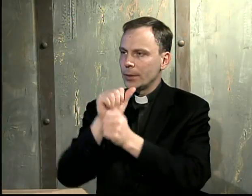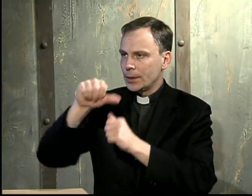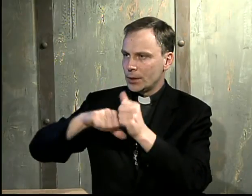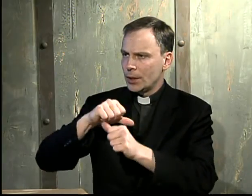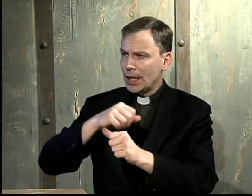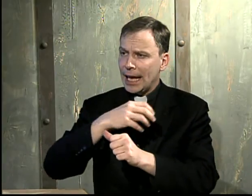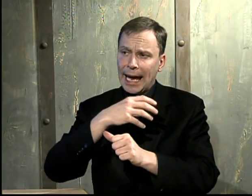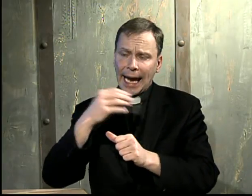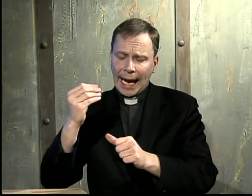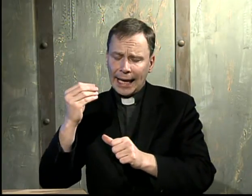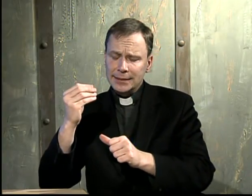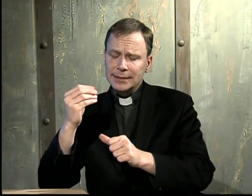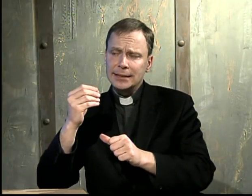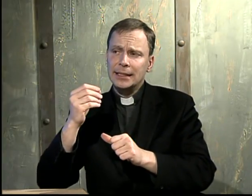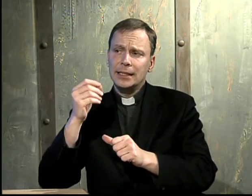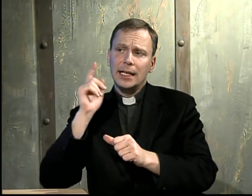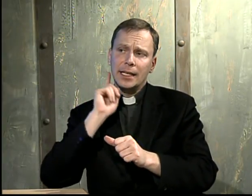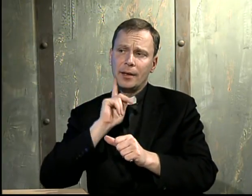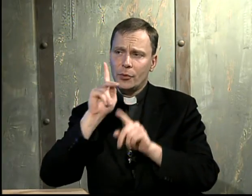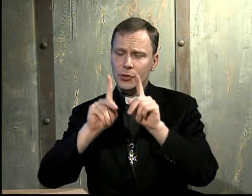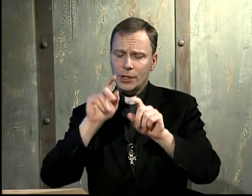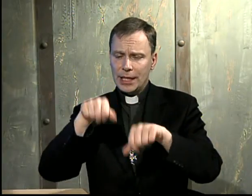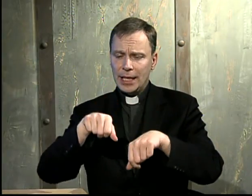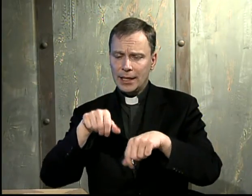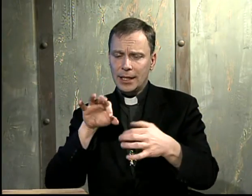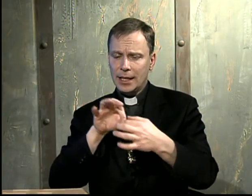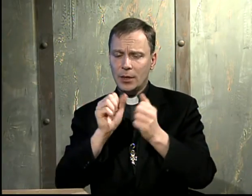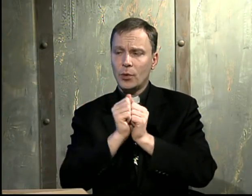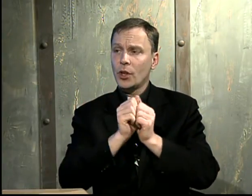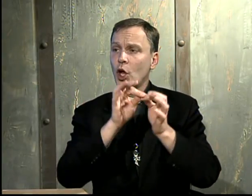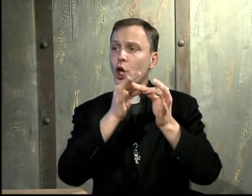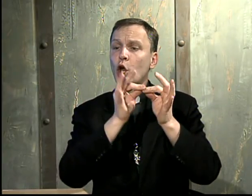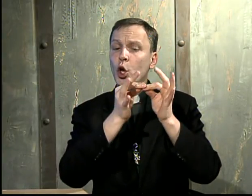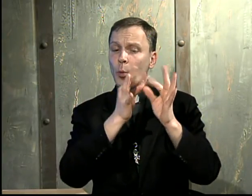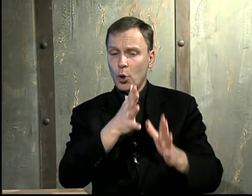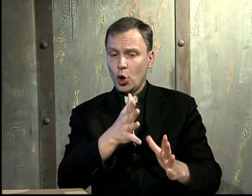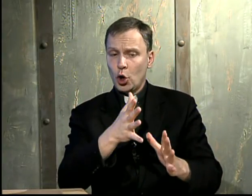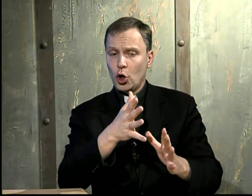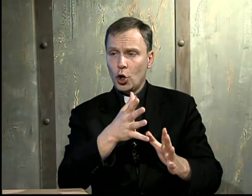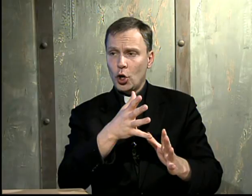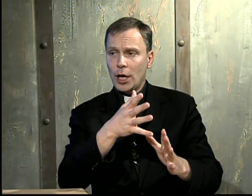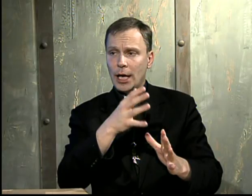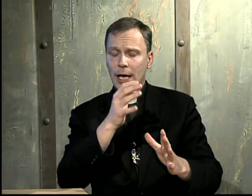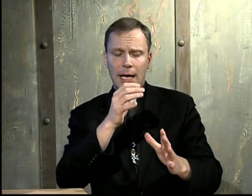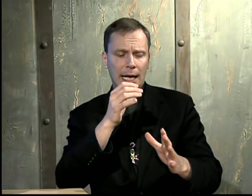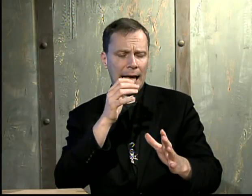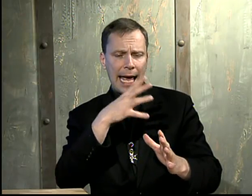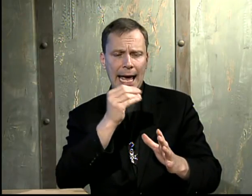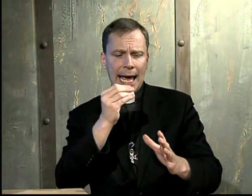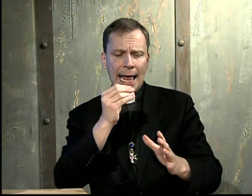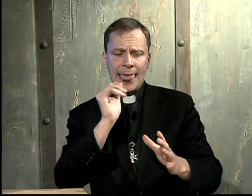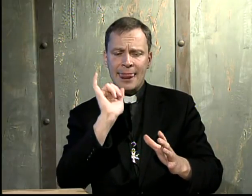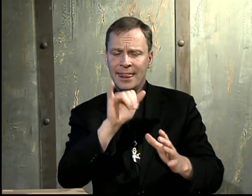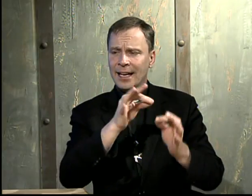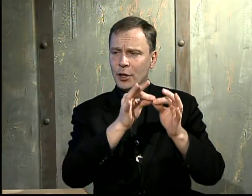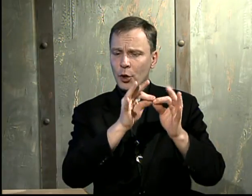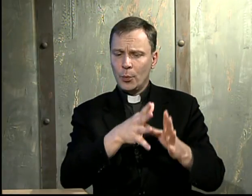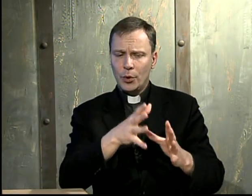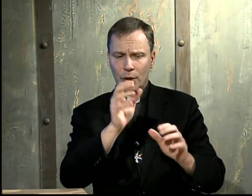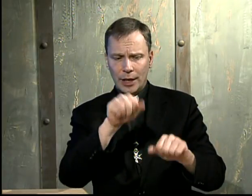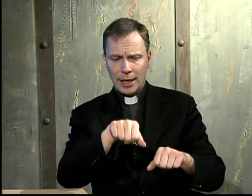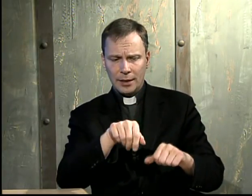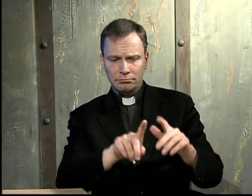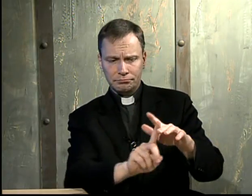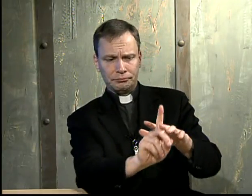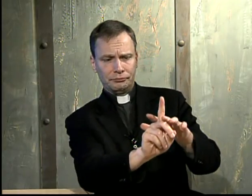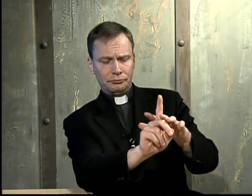to directly communicate with each other or anyone who knows sign language. And if a deaf person wanted to converse with someone